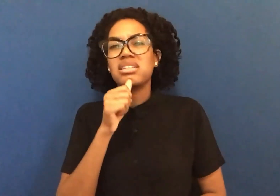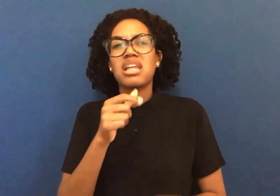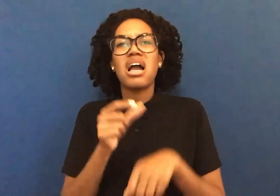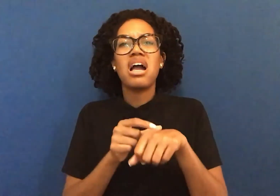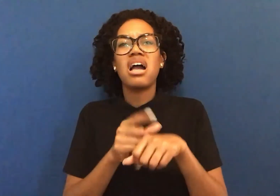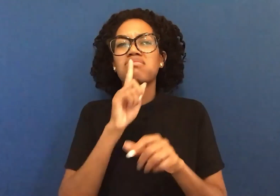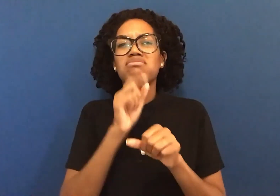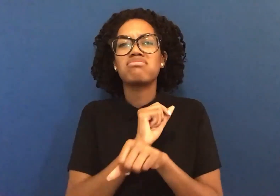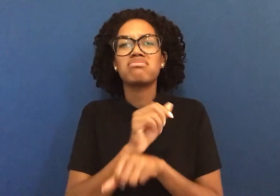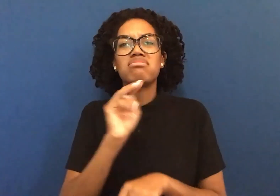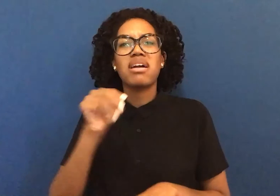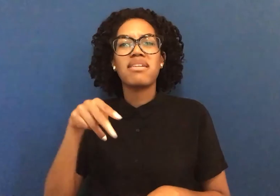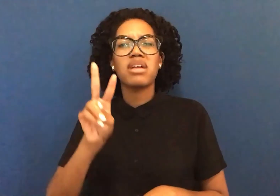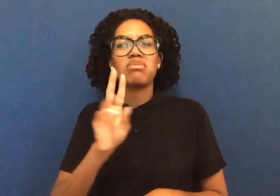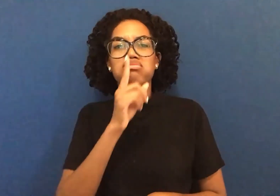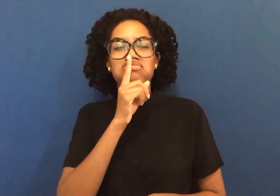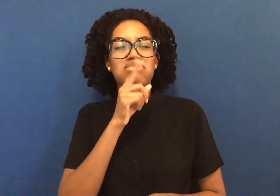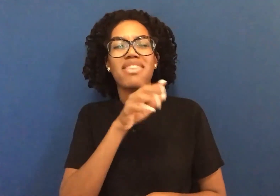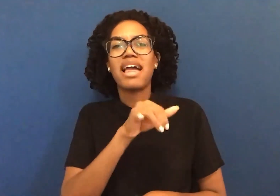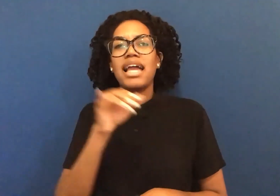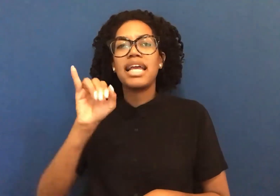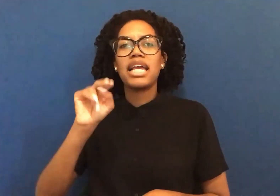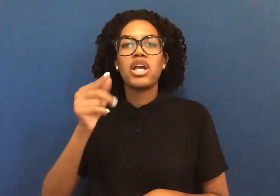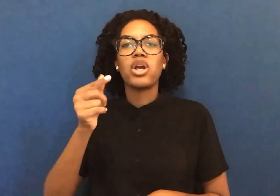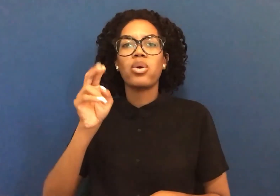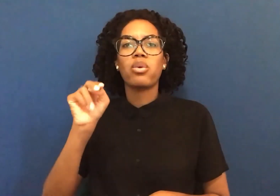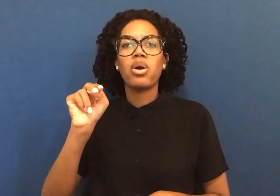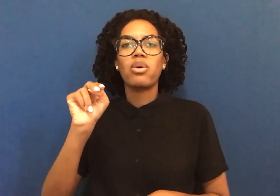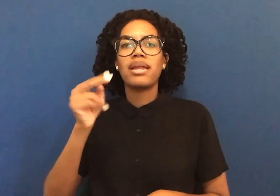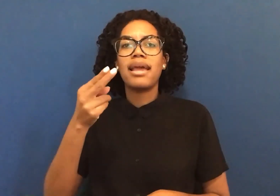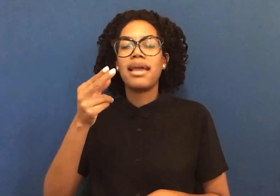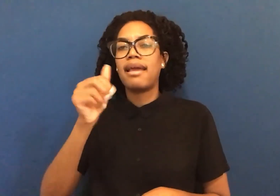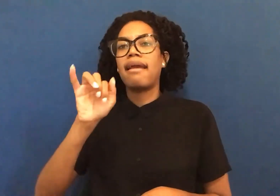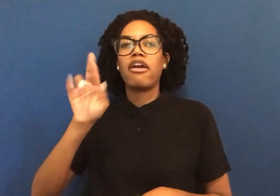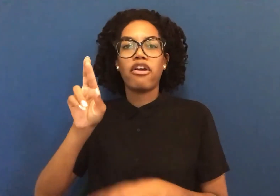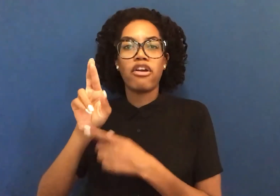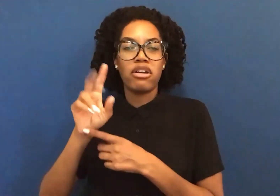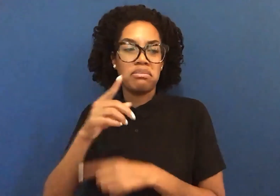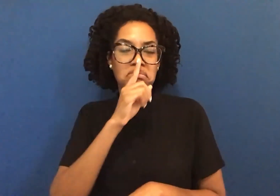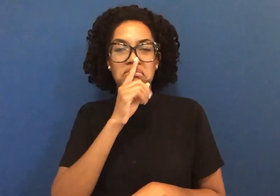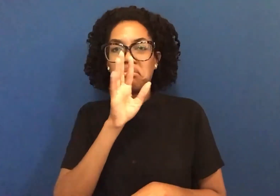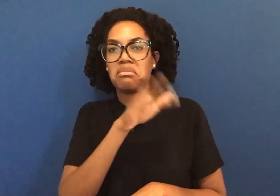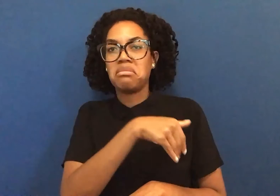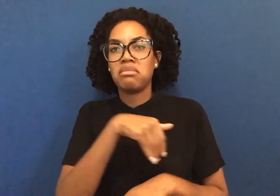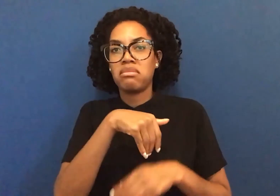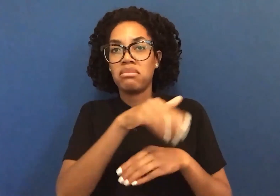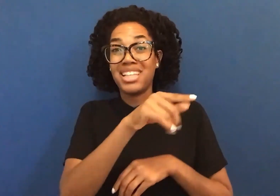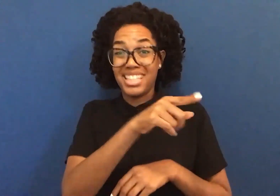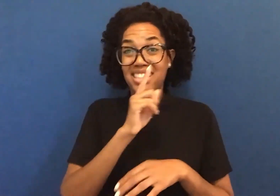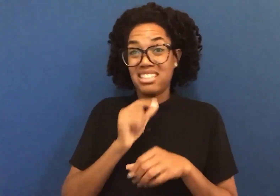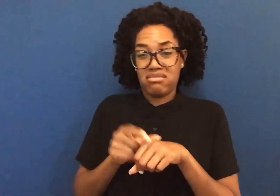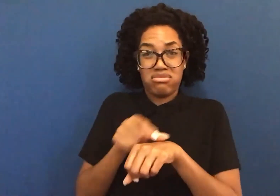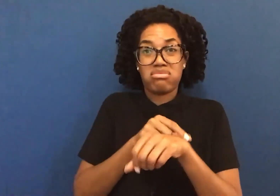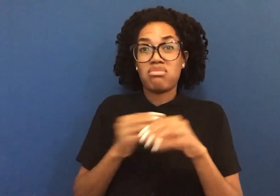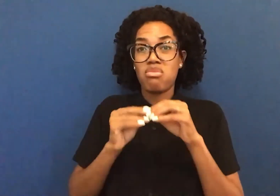2 million doses of TPOXX treatment available to treat people with monkeypox. This can help reduce painful lesions really fast,